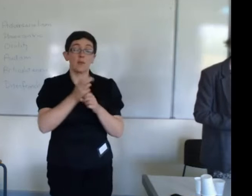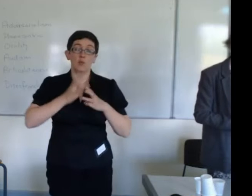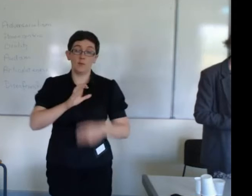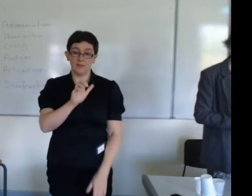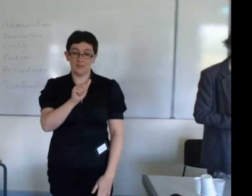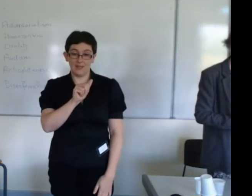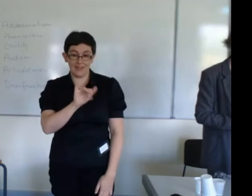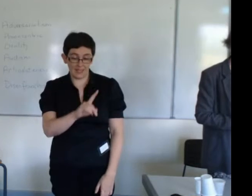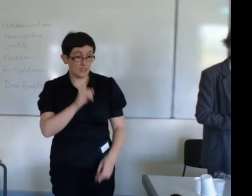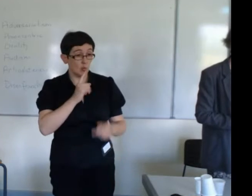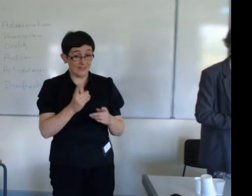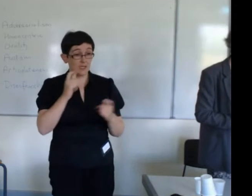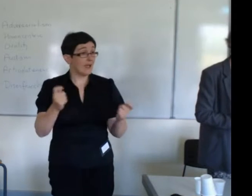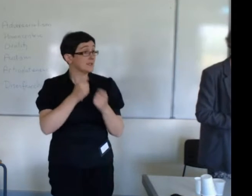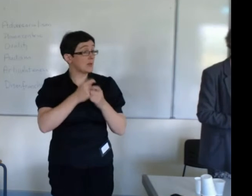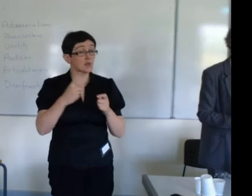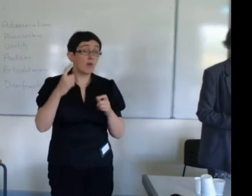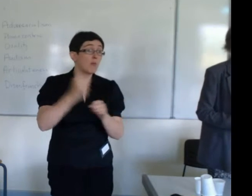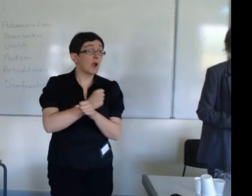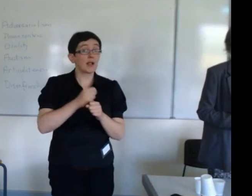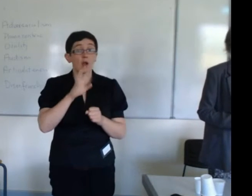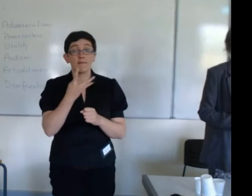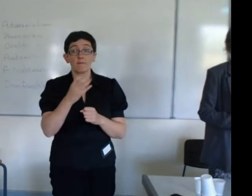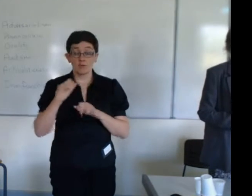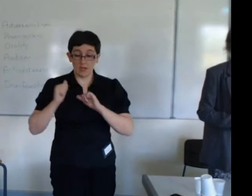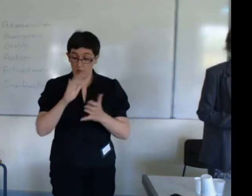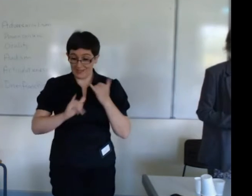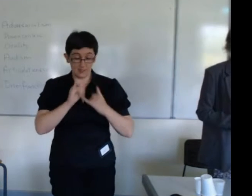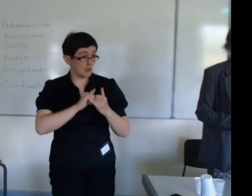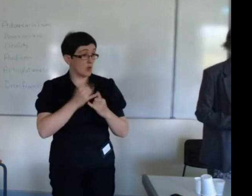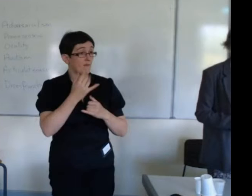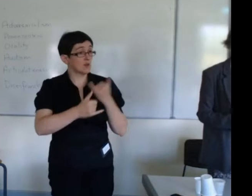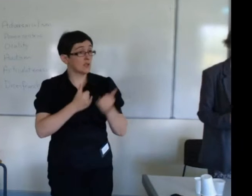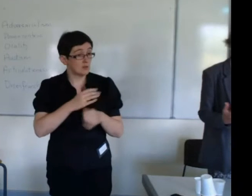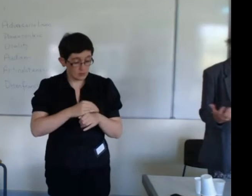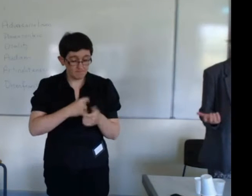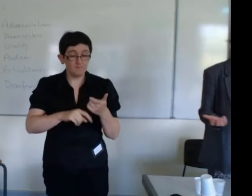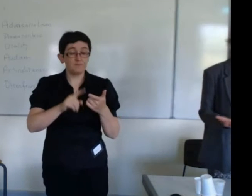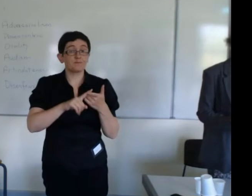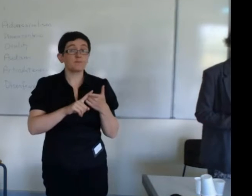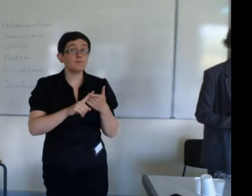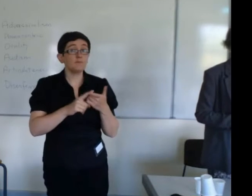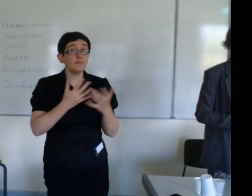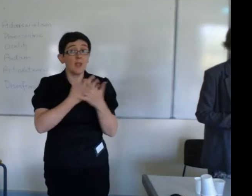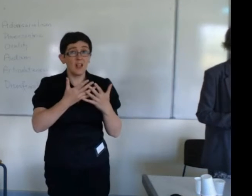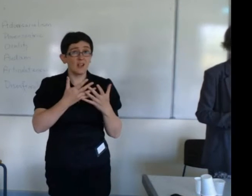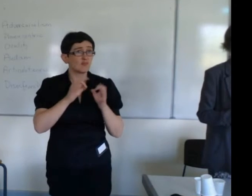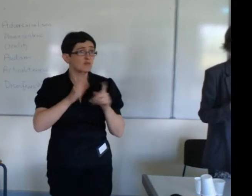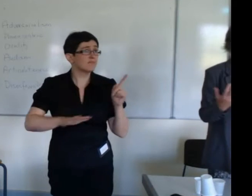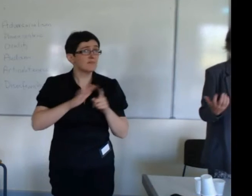We celebrated, or we marked, our 40th anniversary last year. And we came, like so many groups in Ireland. I was talking to somebody